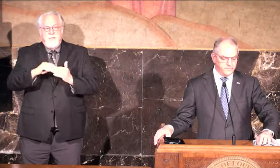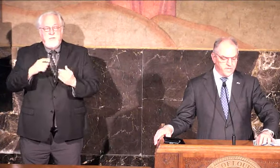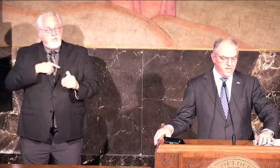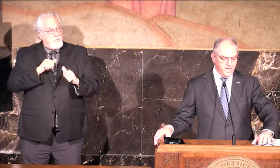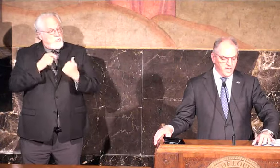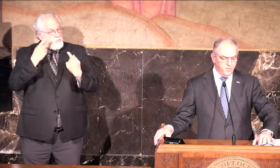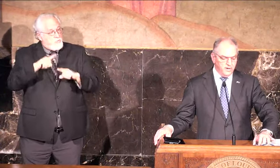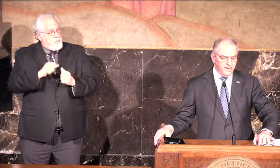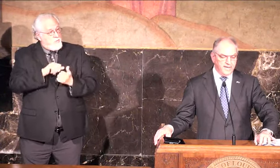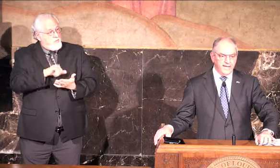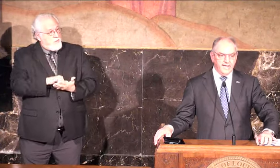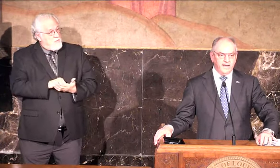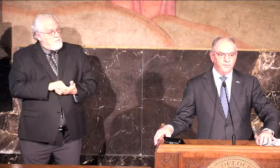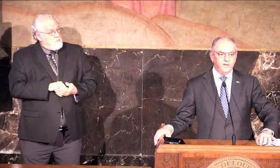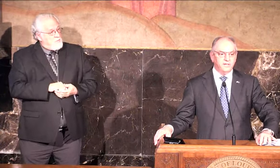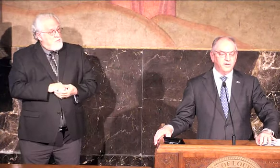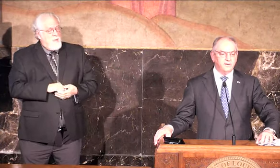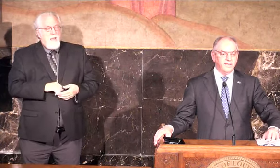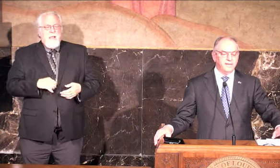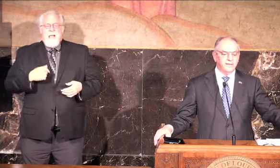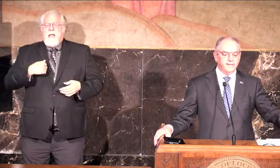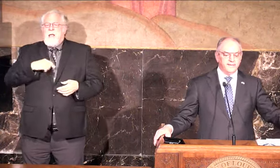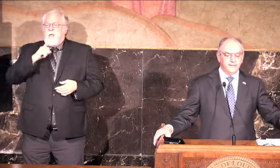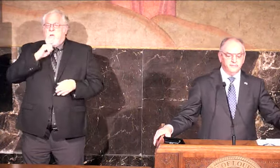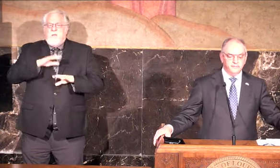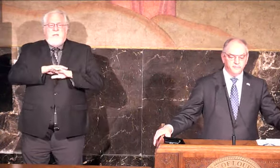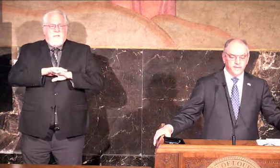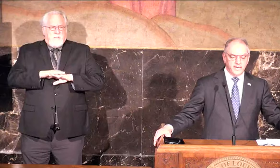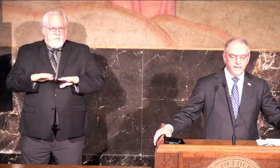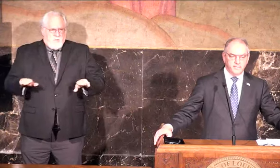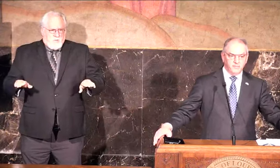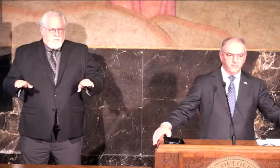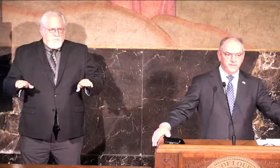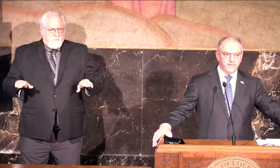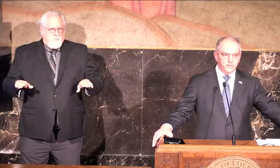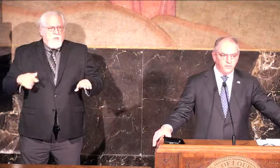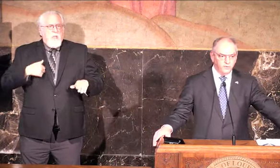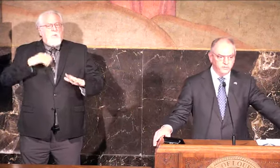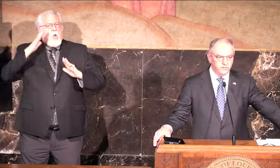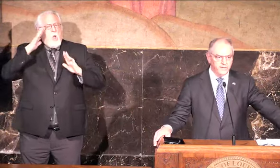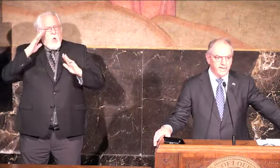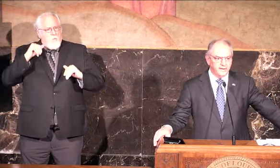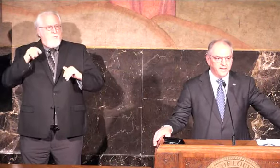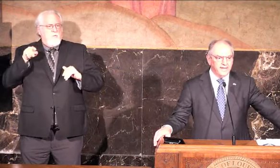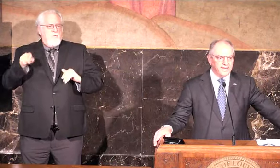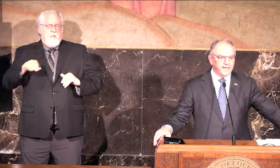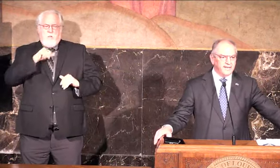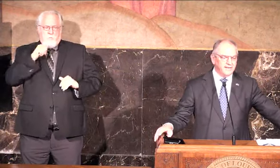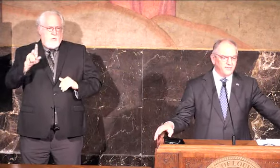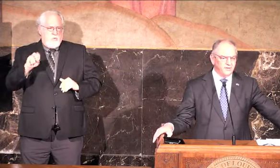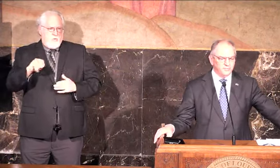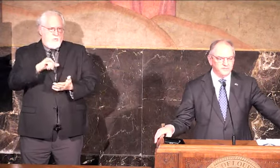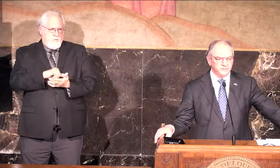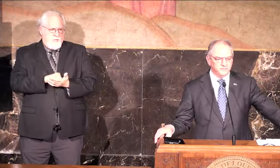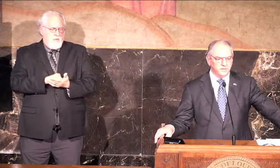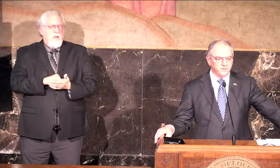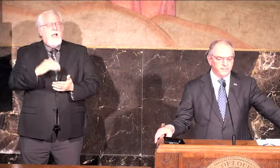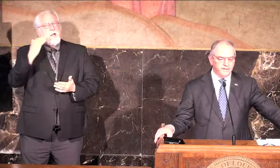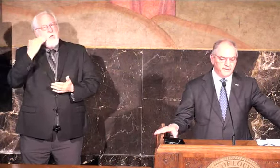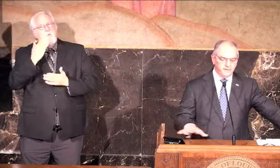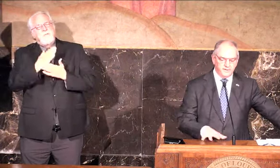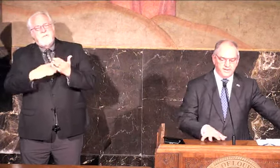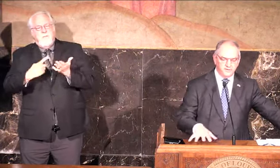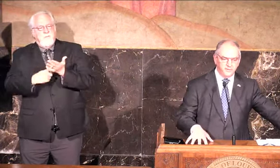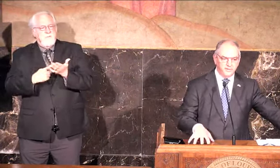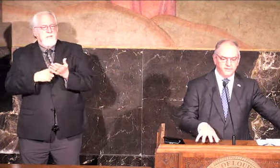approach? Well, I really don't, and I'm hopeful that they won't do that. And I know there's been some talk